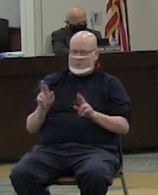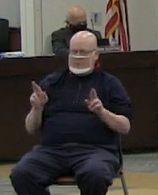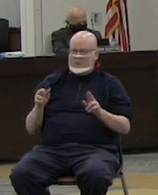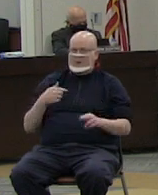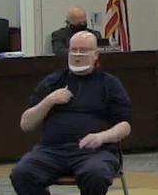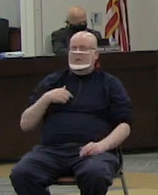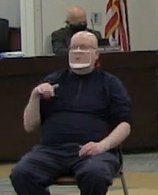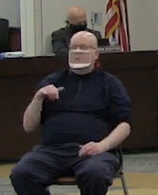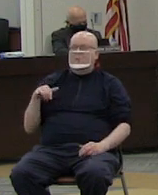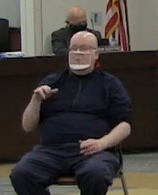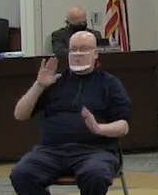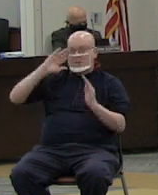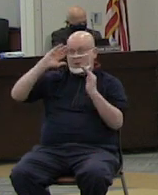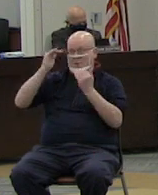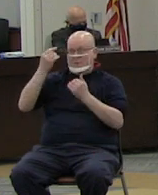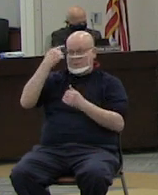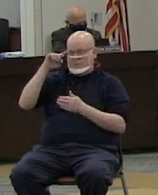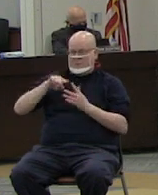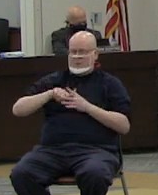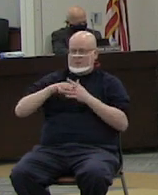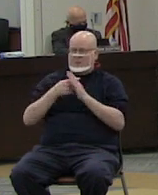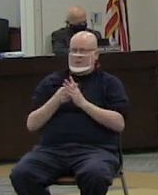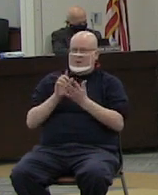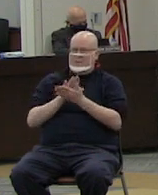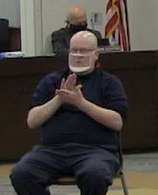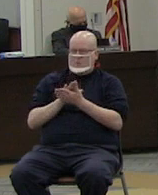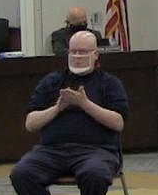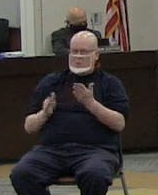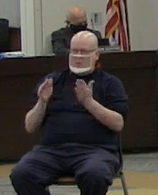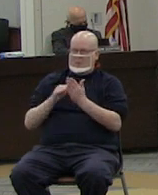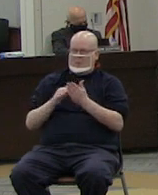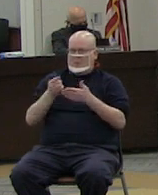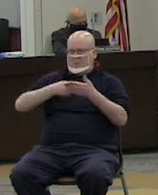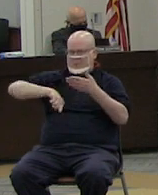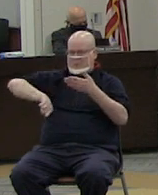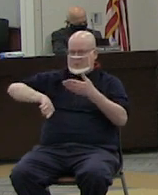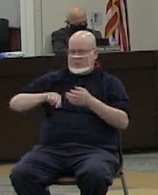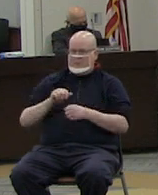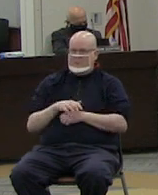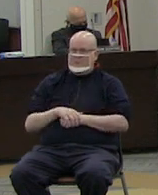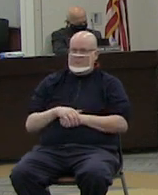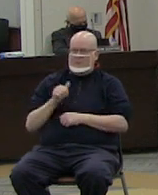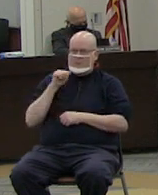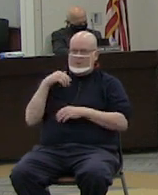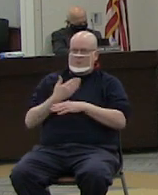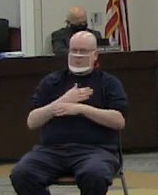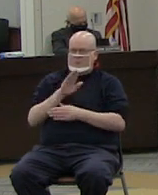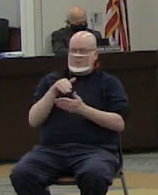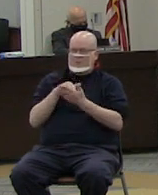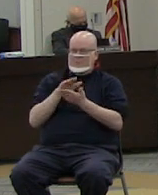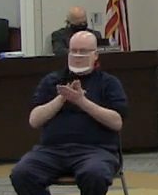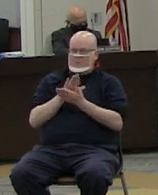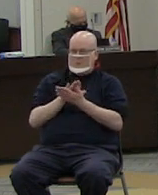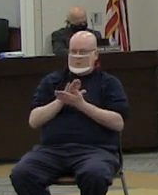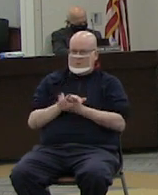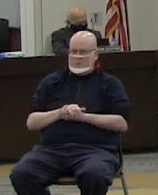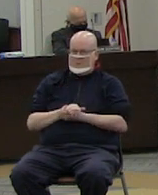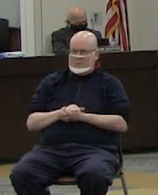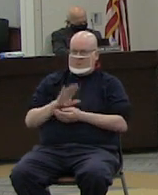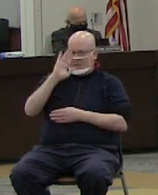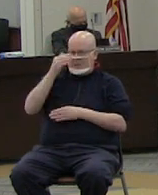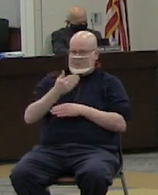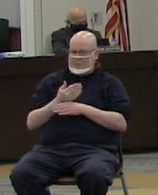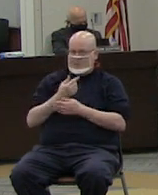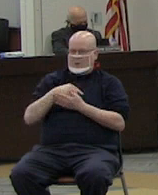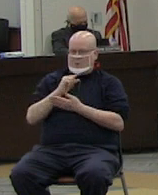too am hopeful for the start of school again next week. My daughter is in middle school. I also have a son